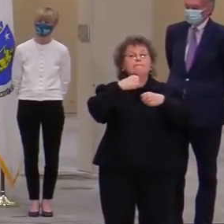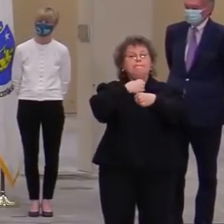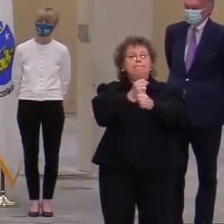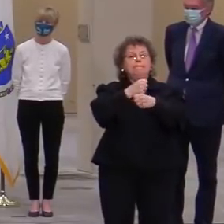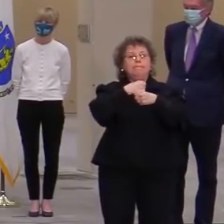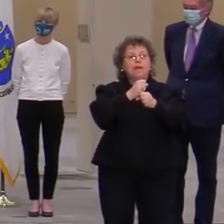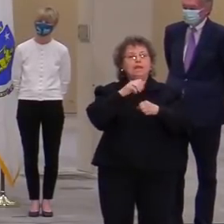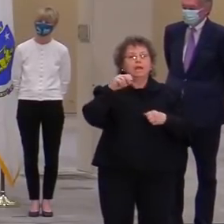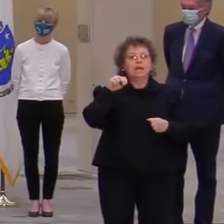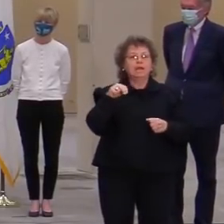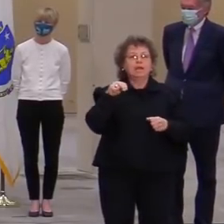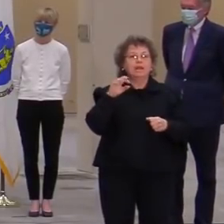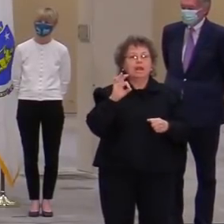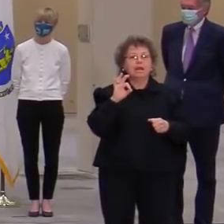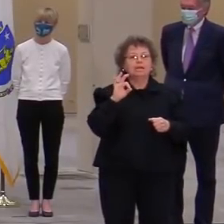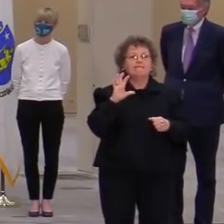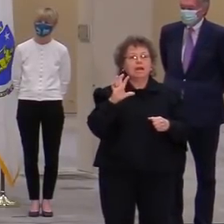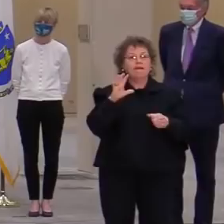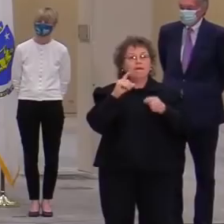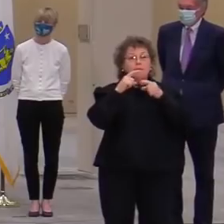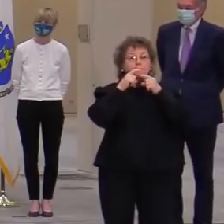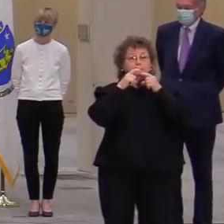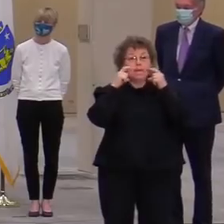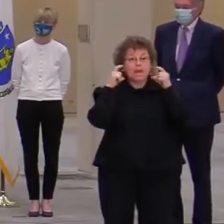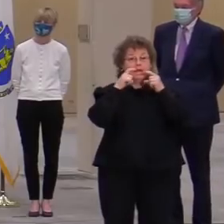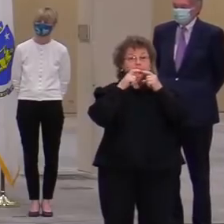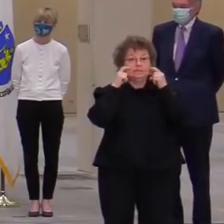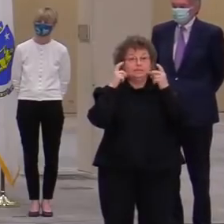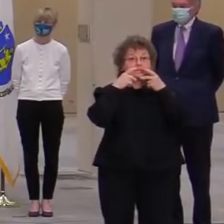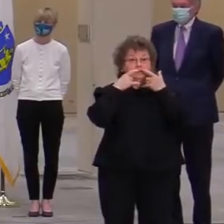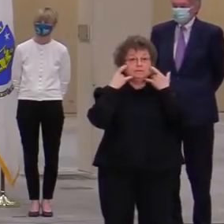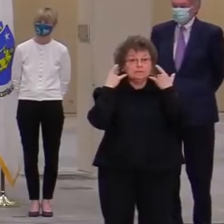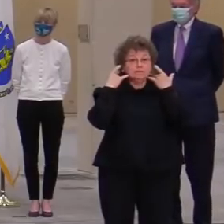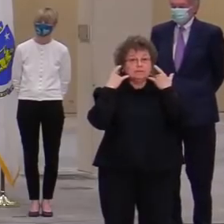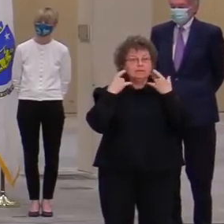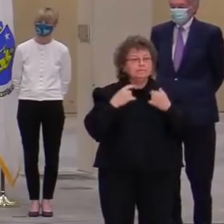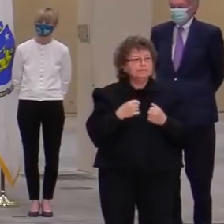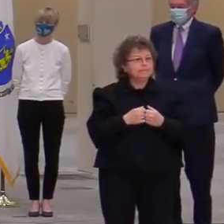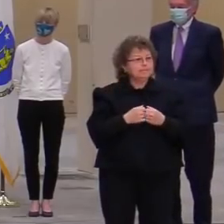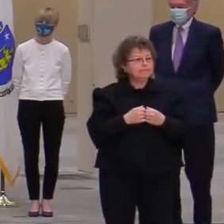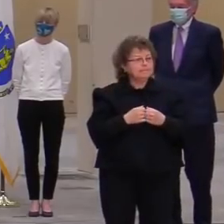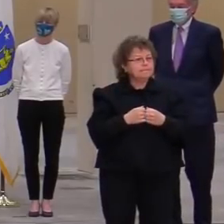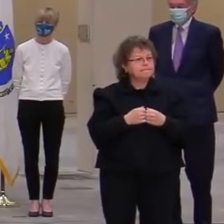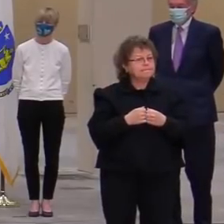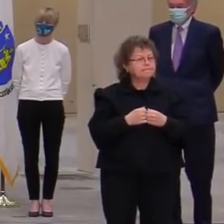N95 masks. One of the problems that we have right now in this